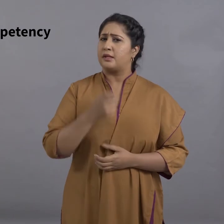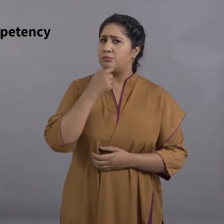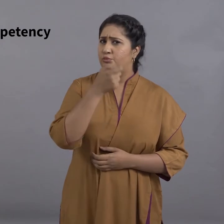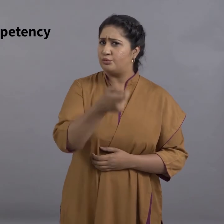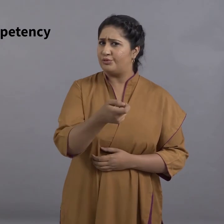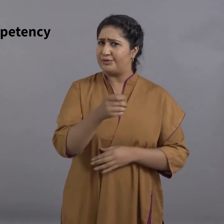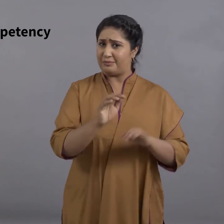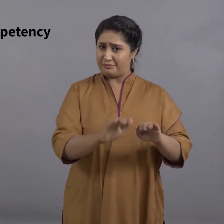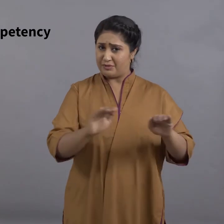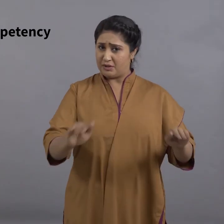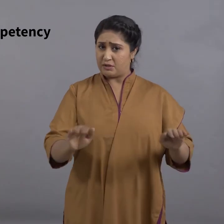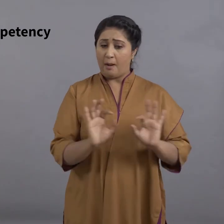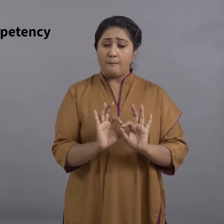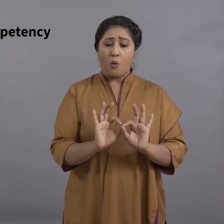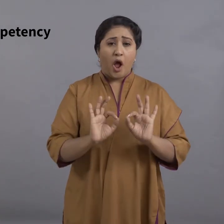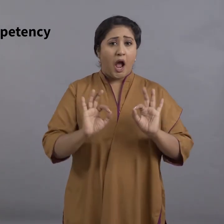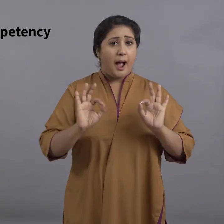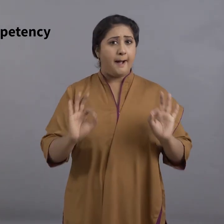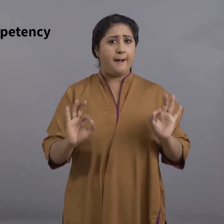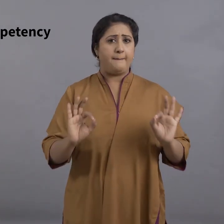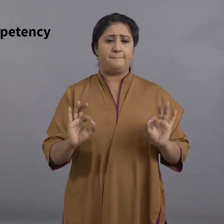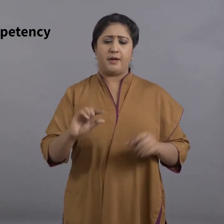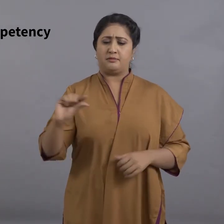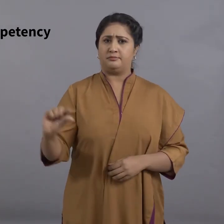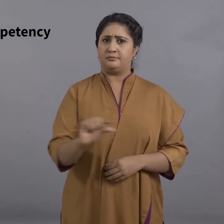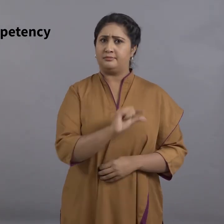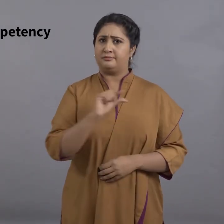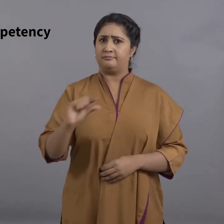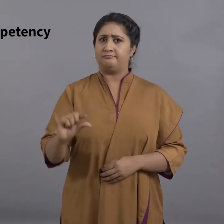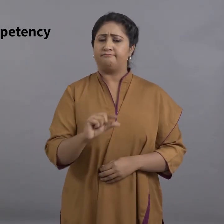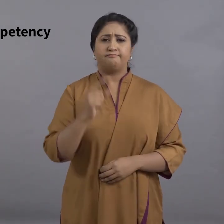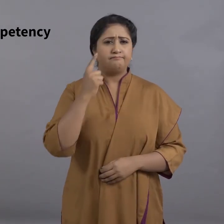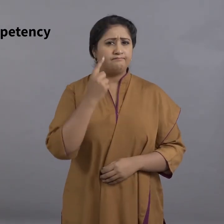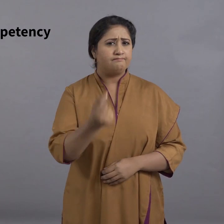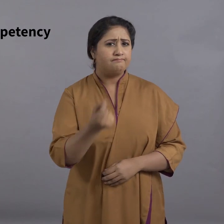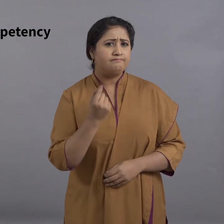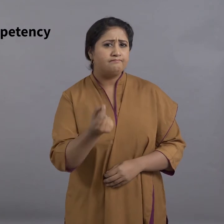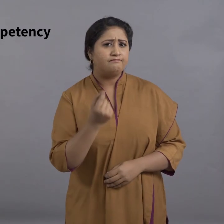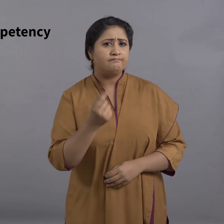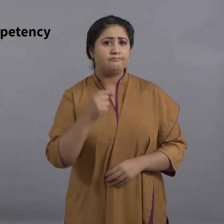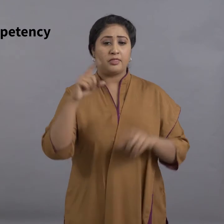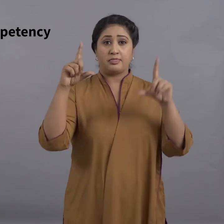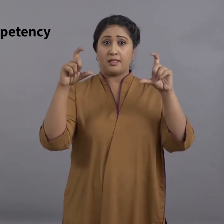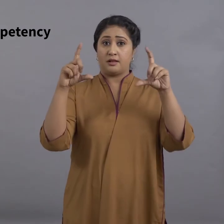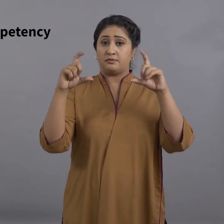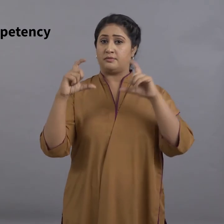Ask the student to complete the sentences by identifying the picture.